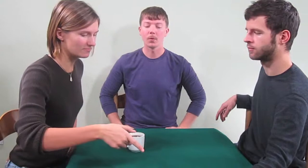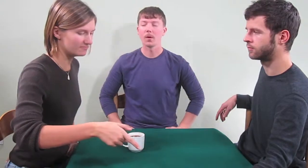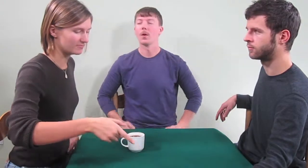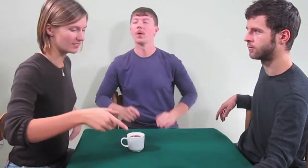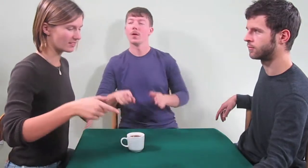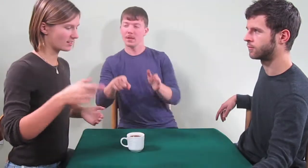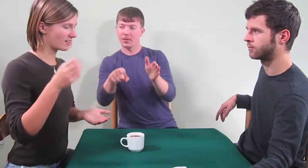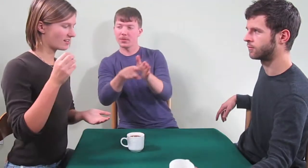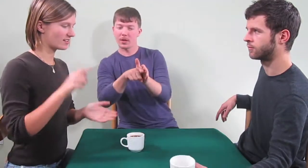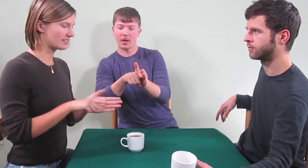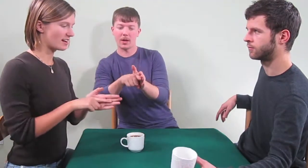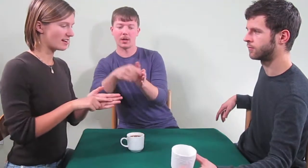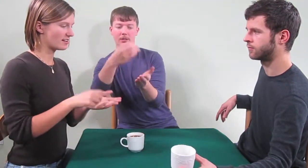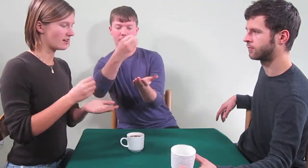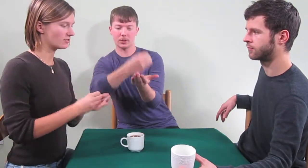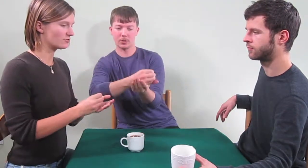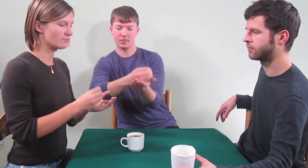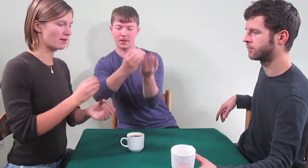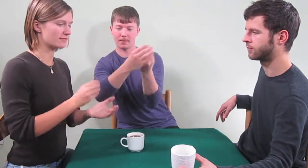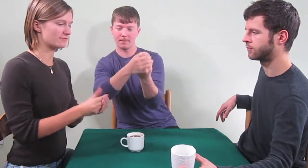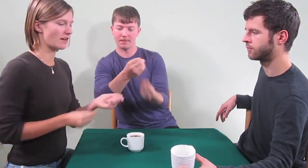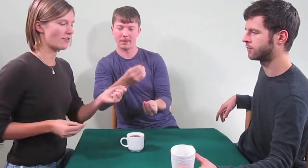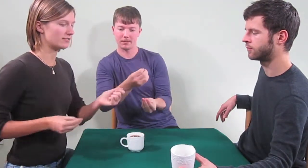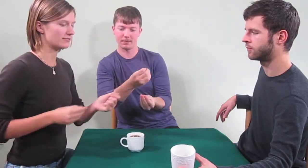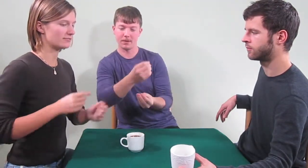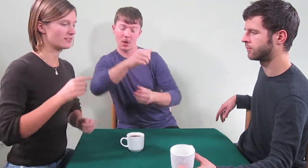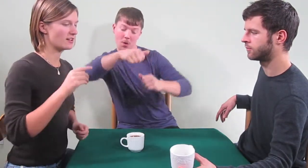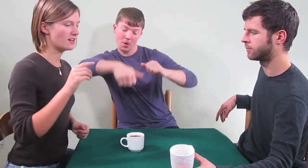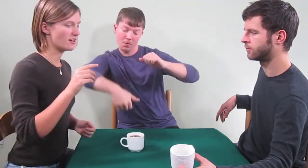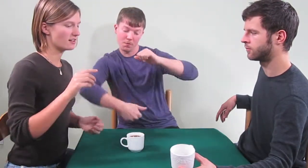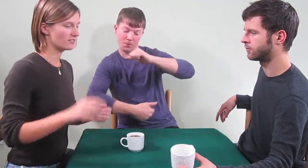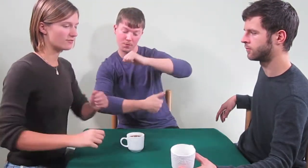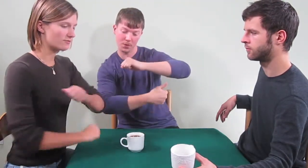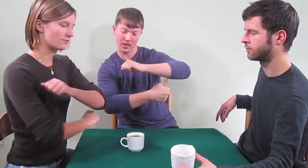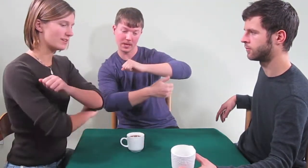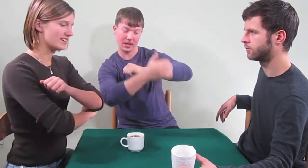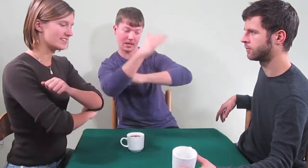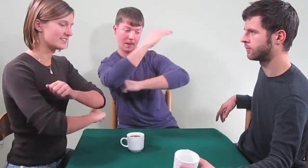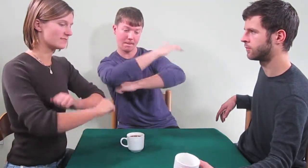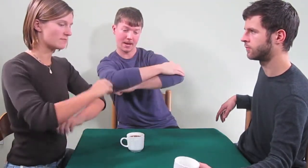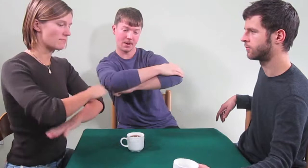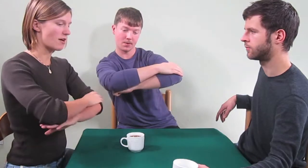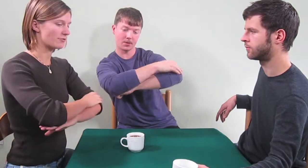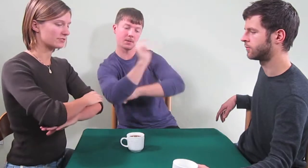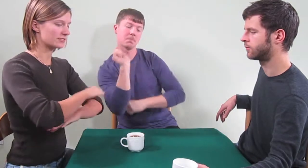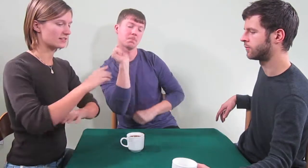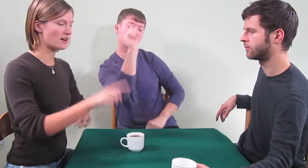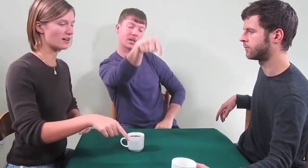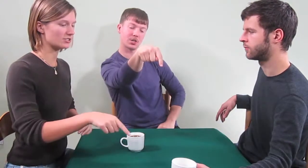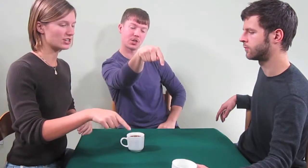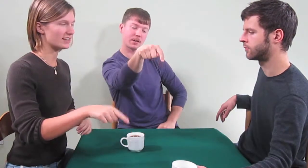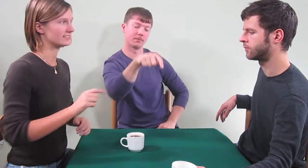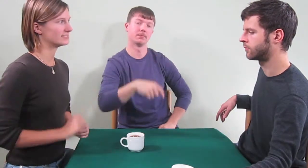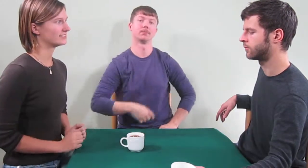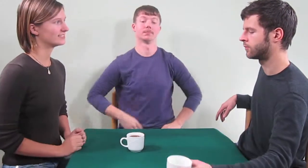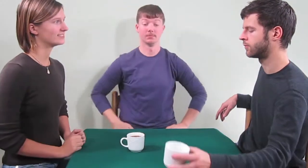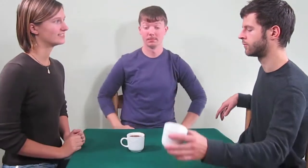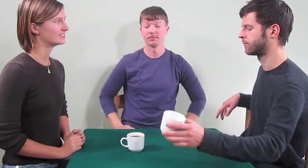é. Tá an cúpán fáilimh faoin mbord an sin.